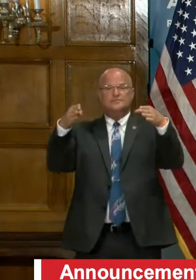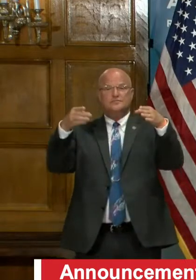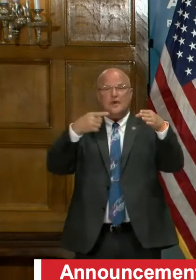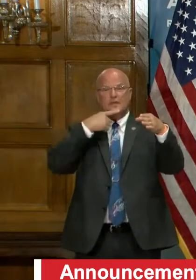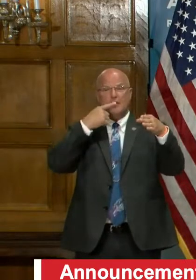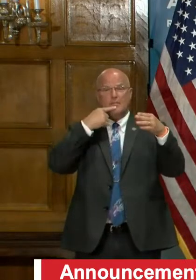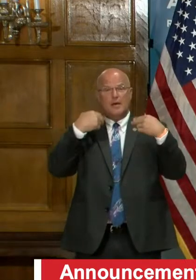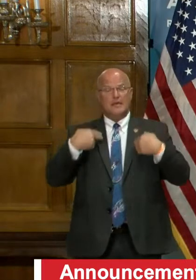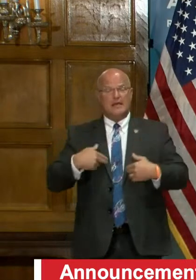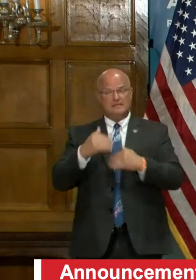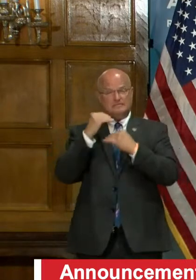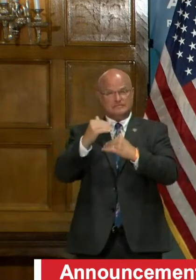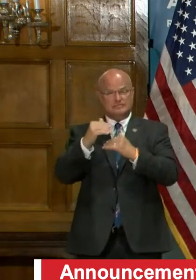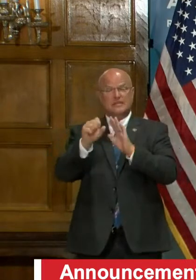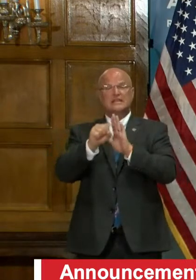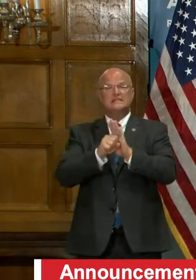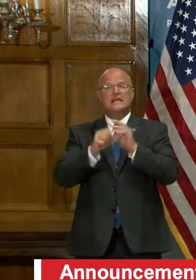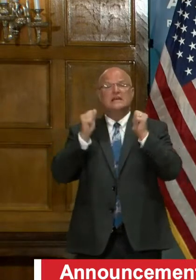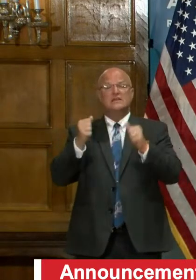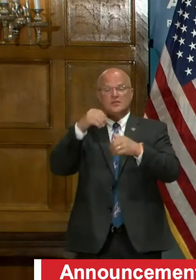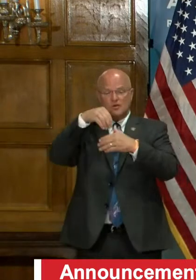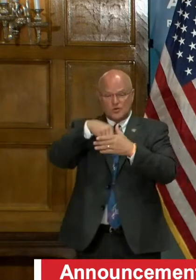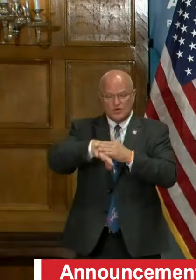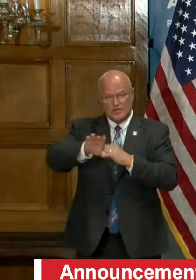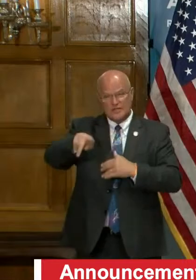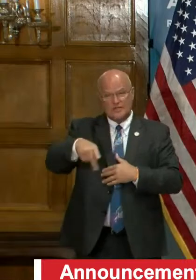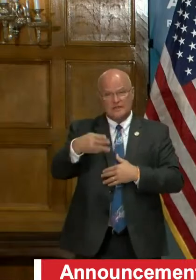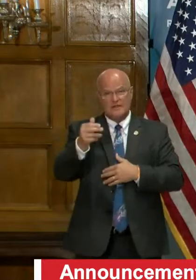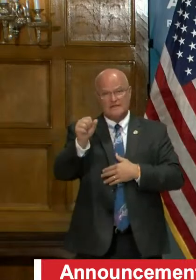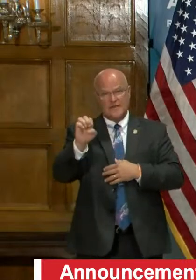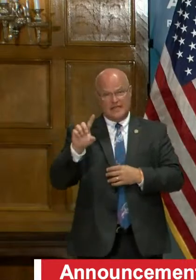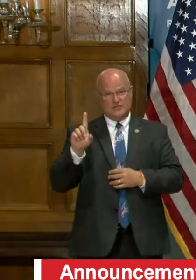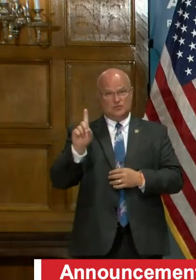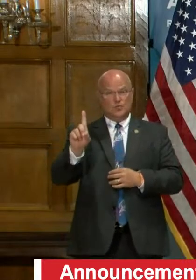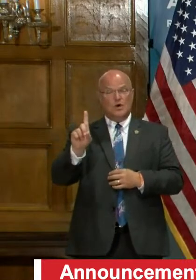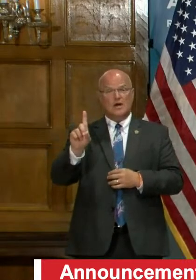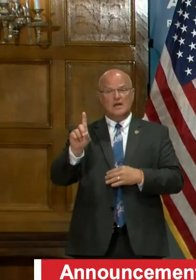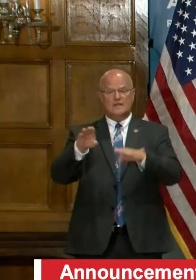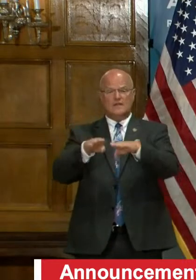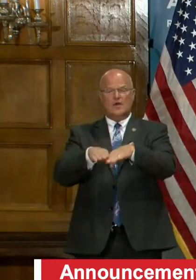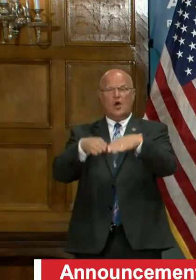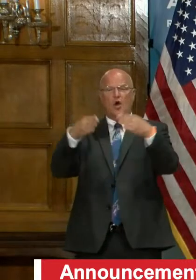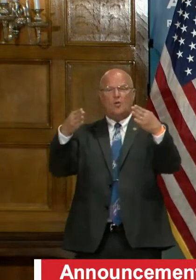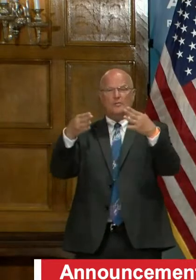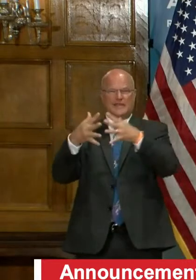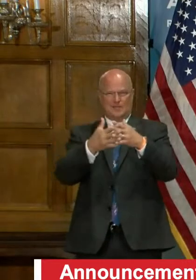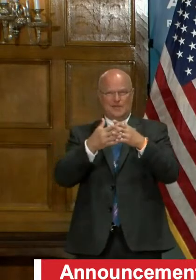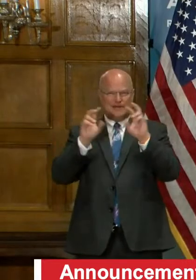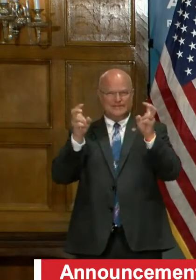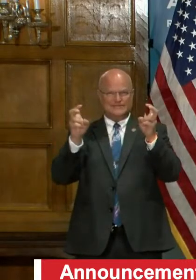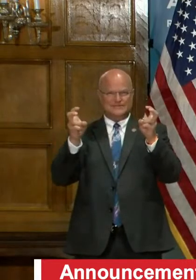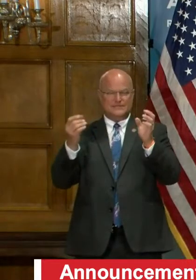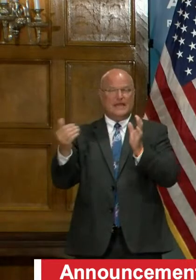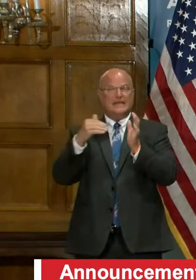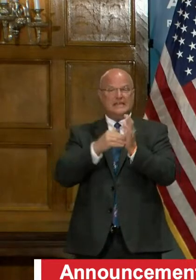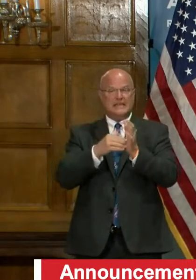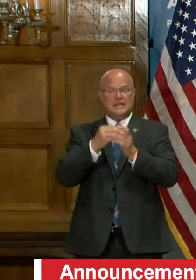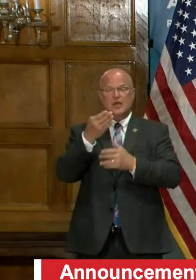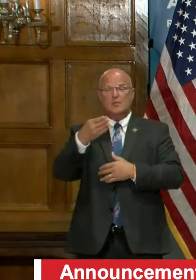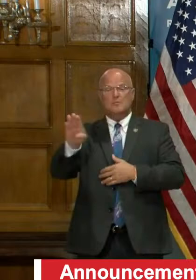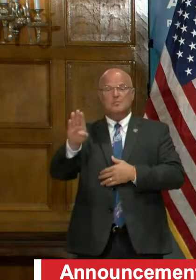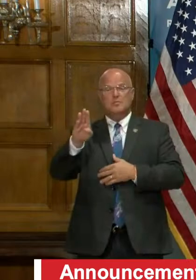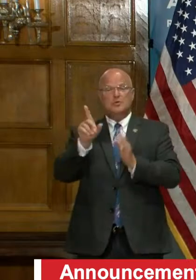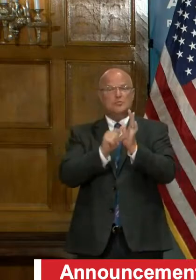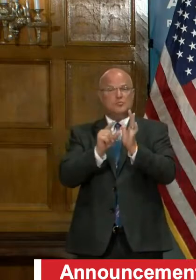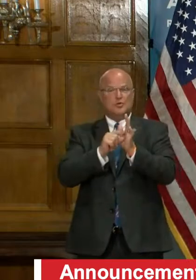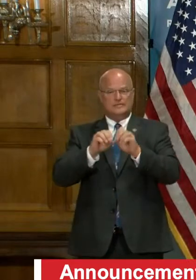health restrictions so the state could go into Phase 1 of the Opening America Again blueprint